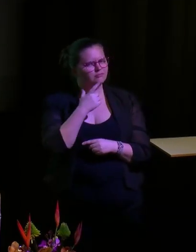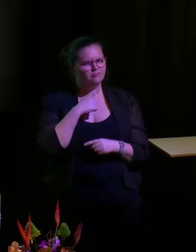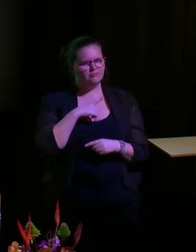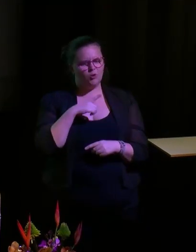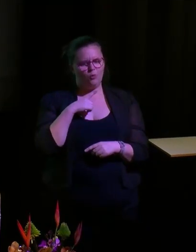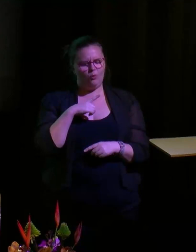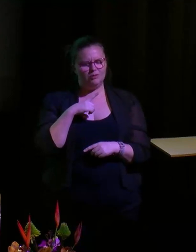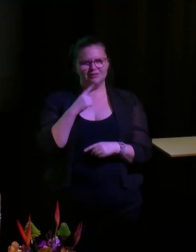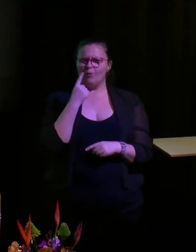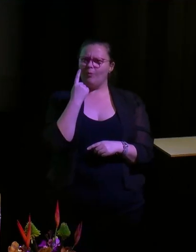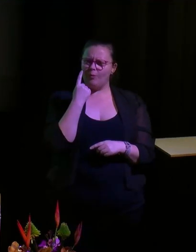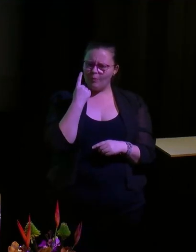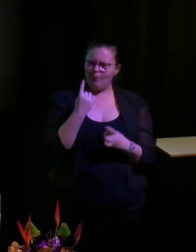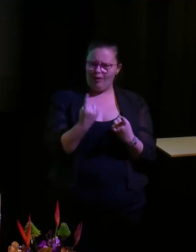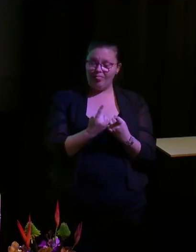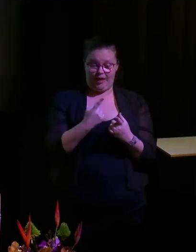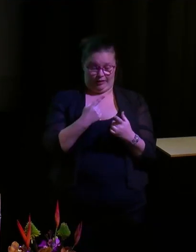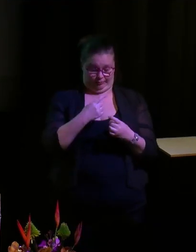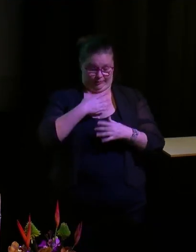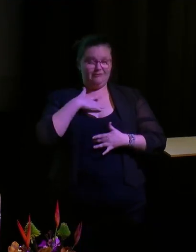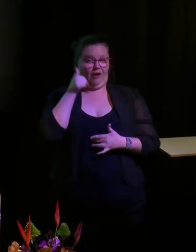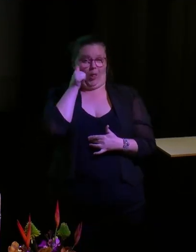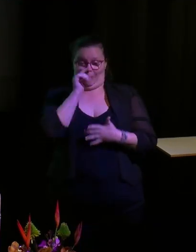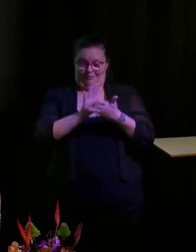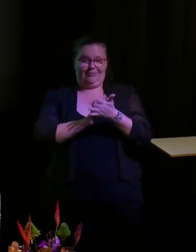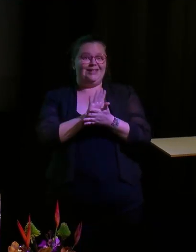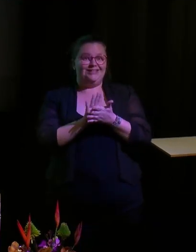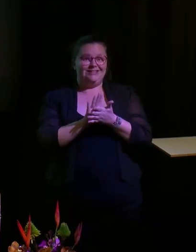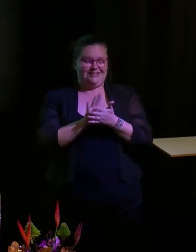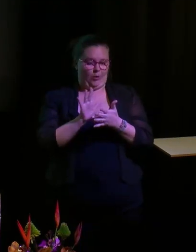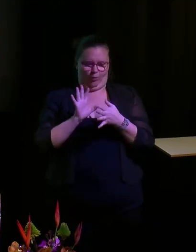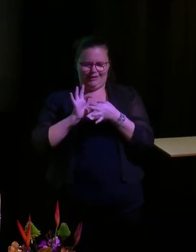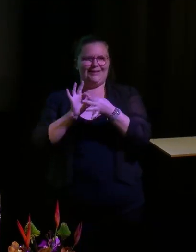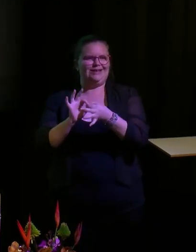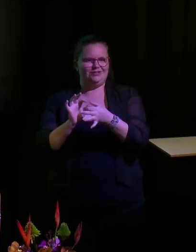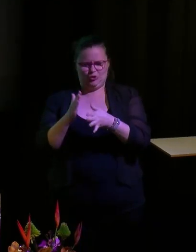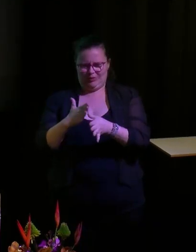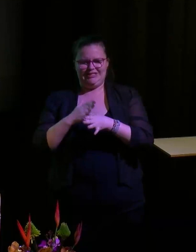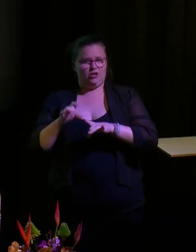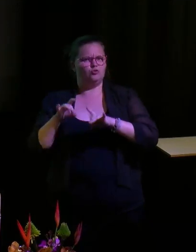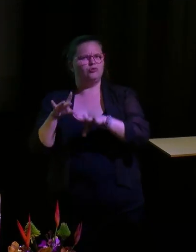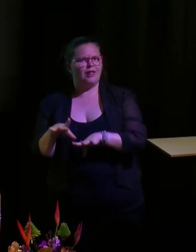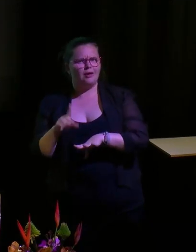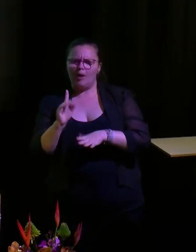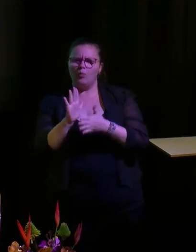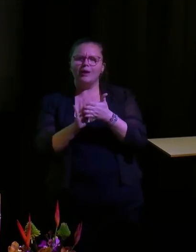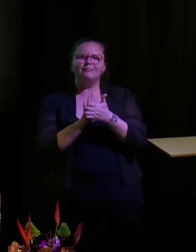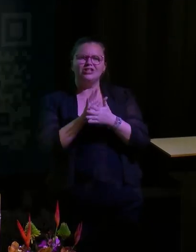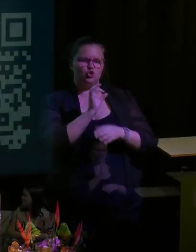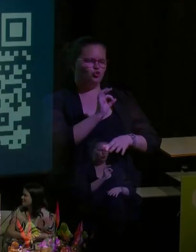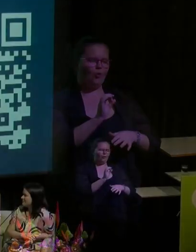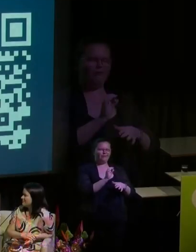one of the things is that I know what it means, and I know what it means to Indigenous Australia. But what does it mean to